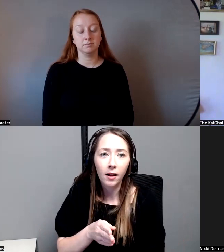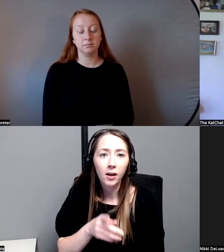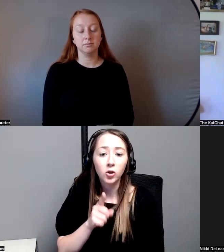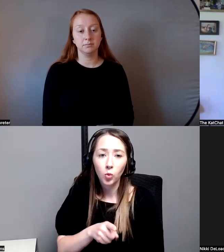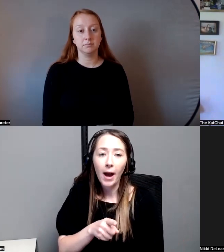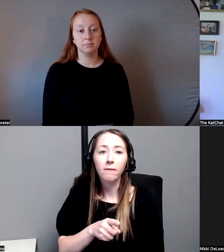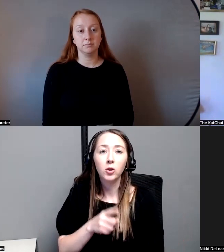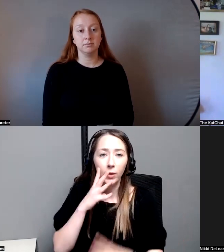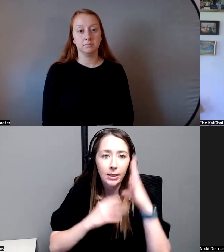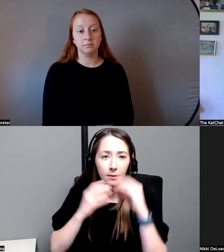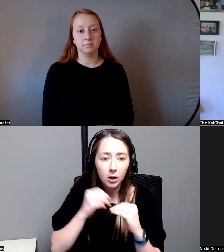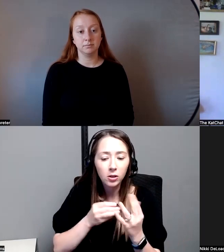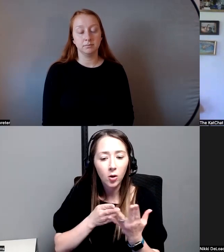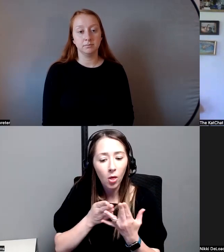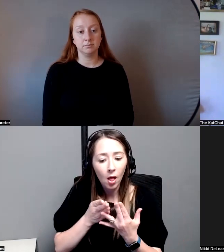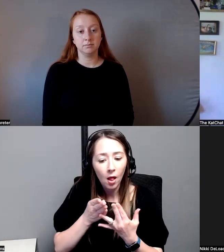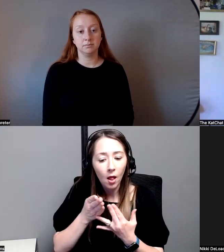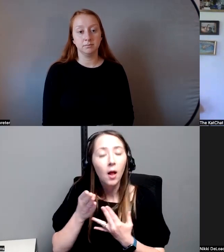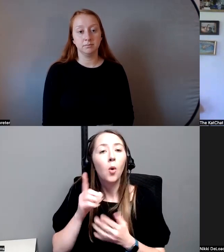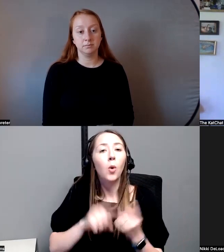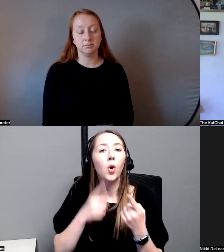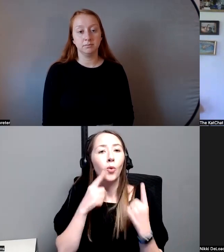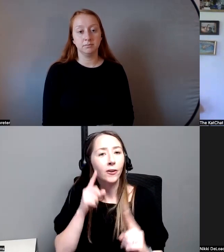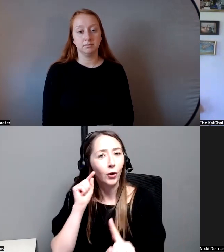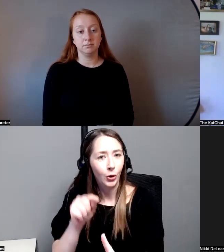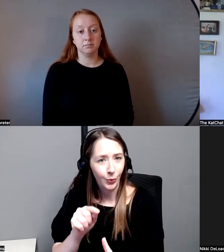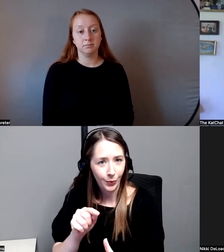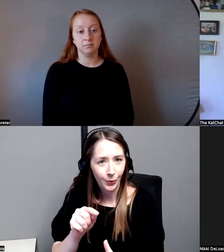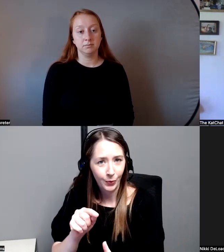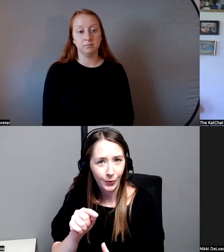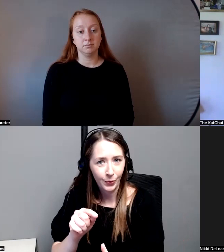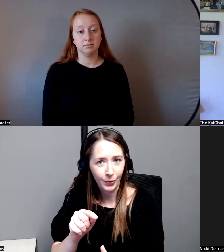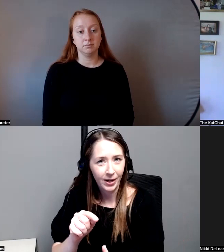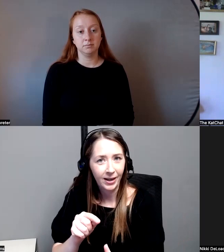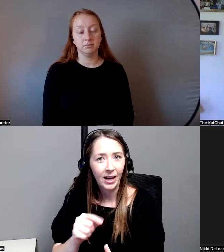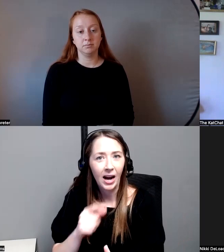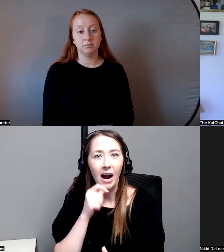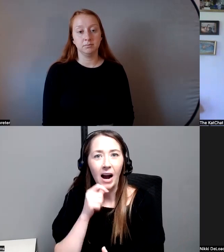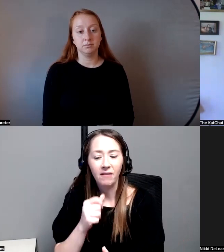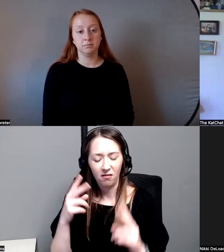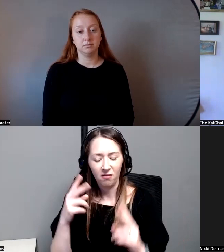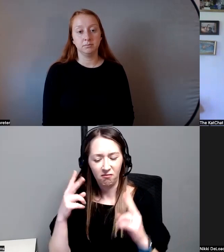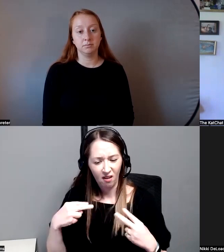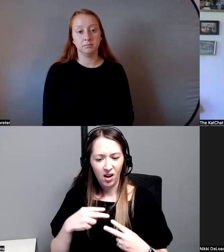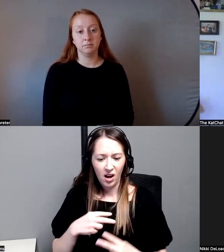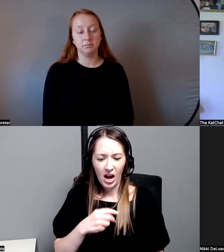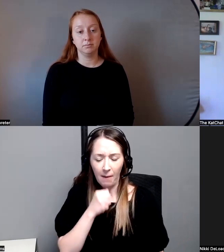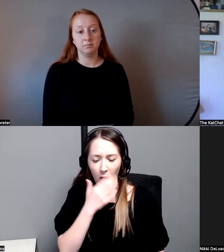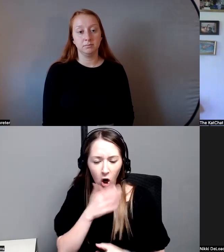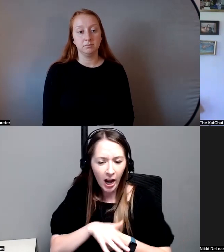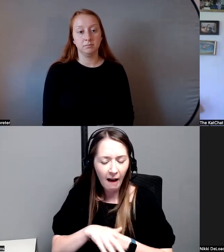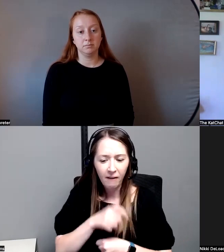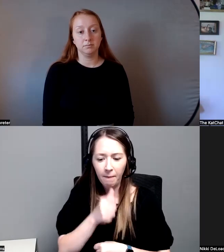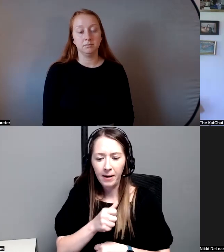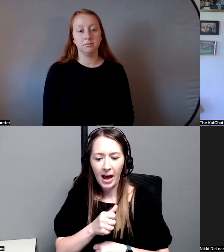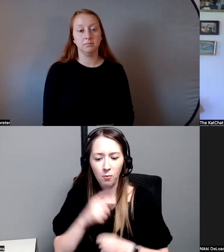it, and go through it in your own way that works for you. And, without judgment of yourself, and without allowing anybody